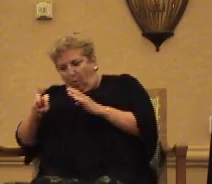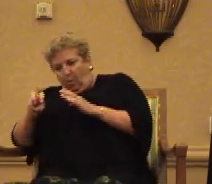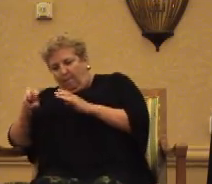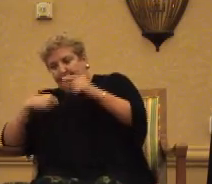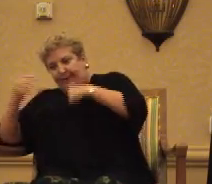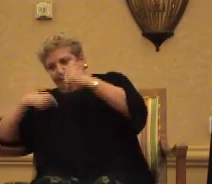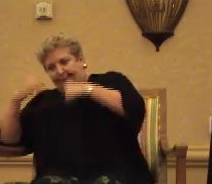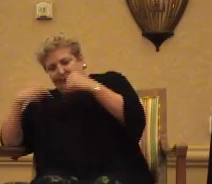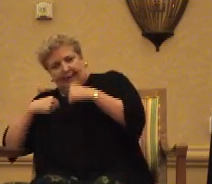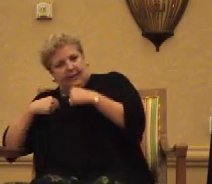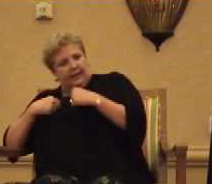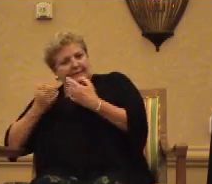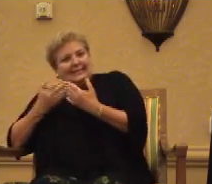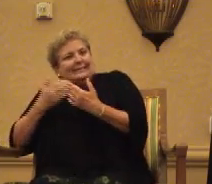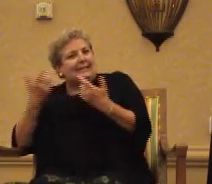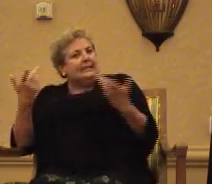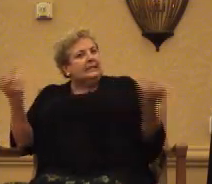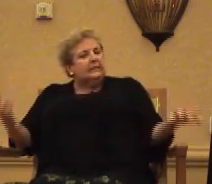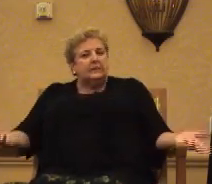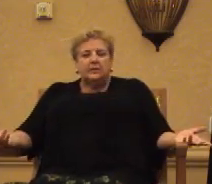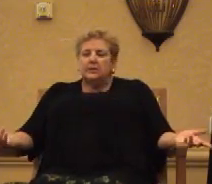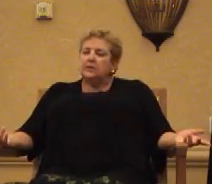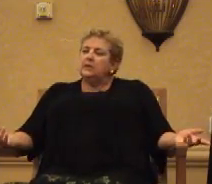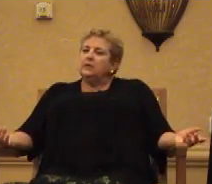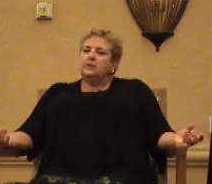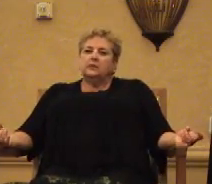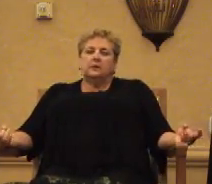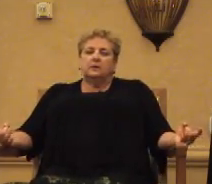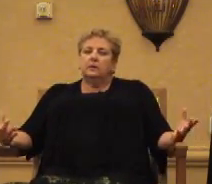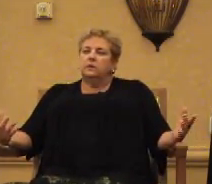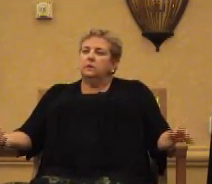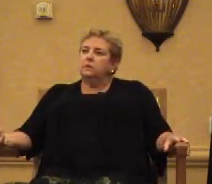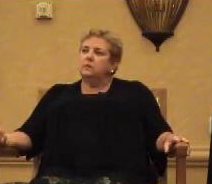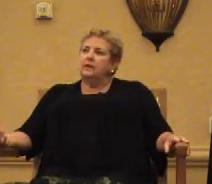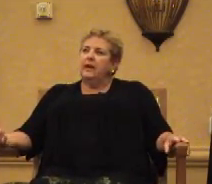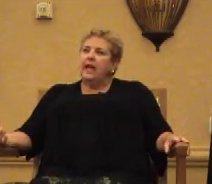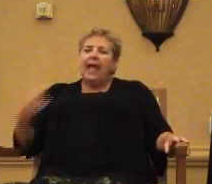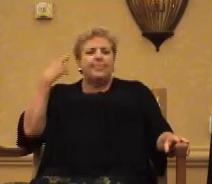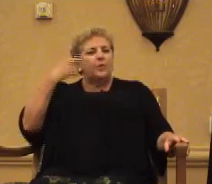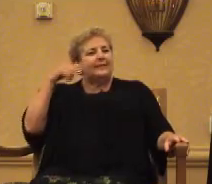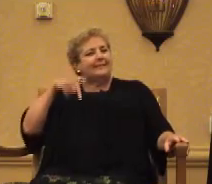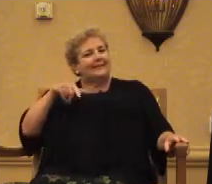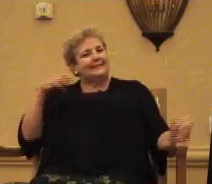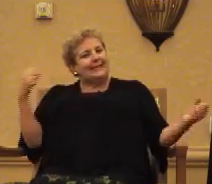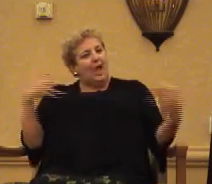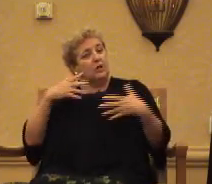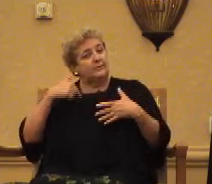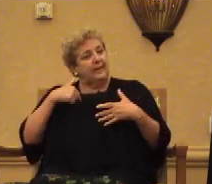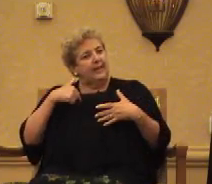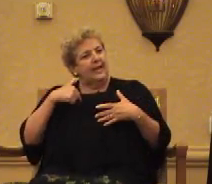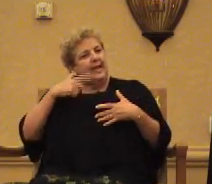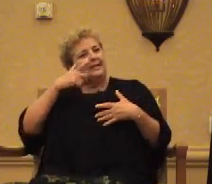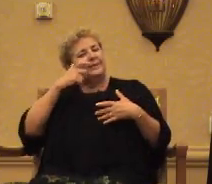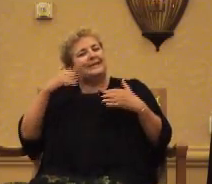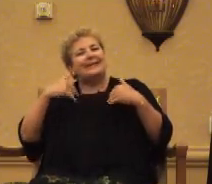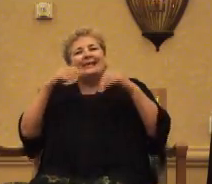know, I've had to, and the reason this scares me, this has the potential to feed something in me that should